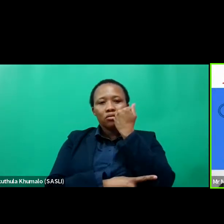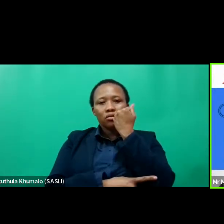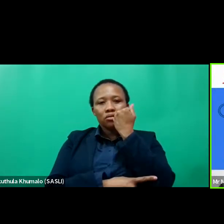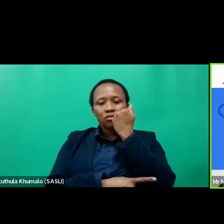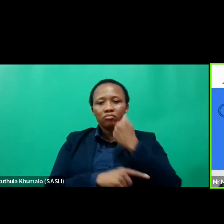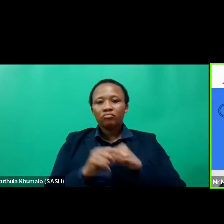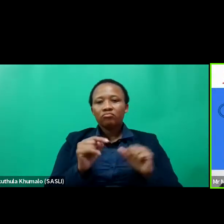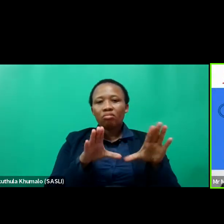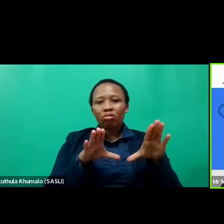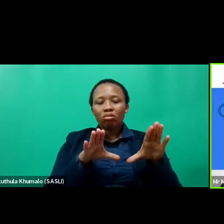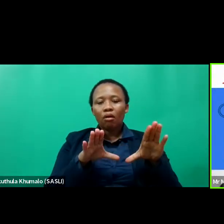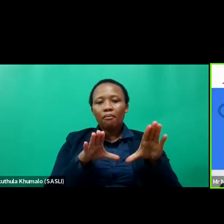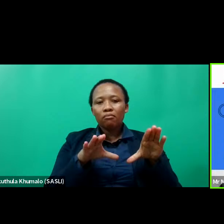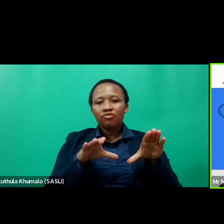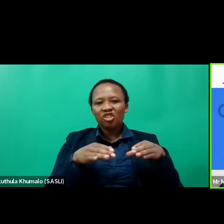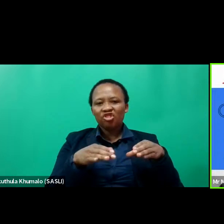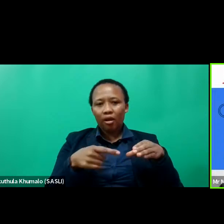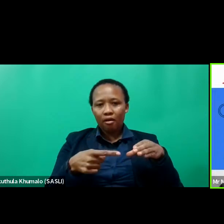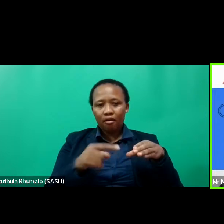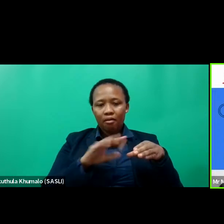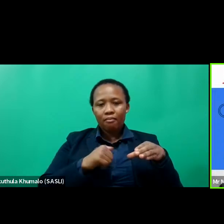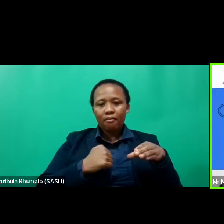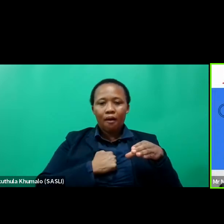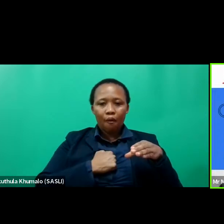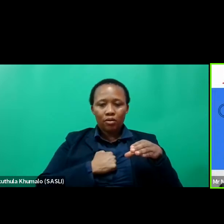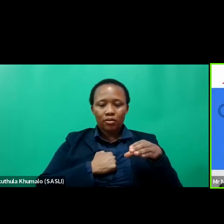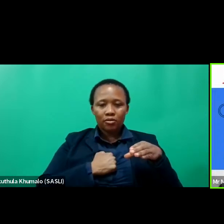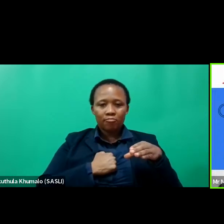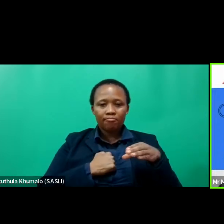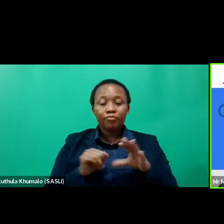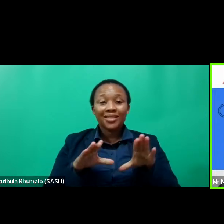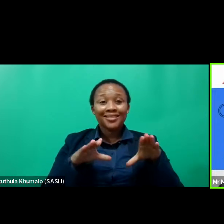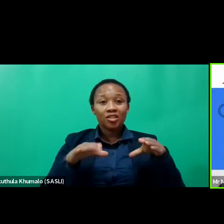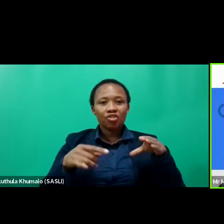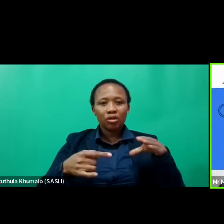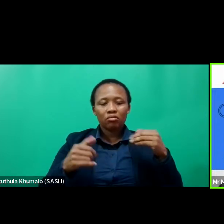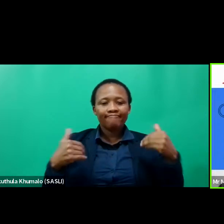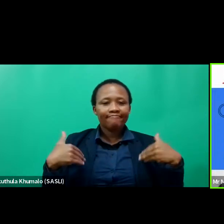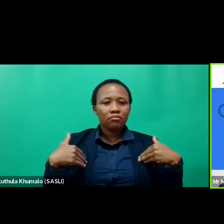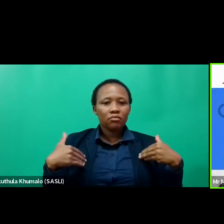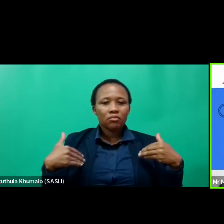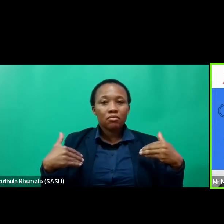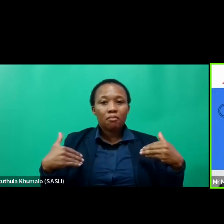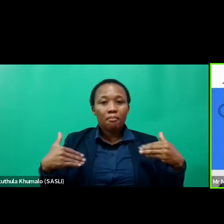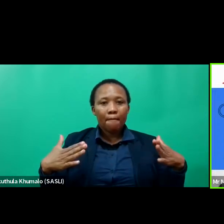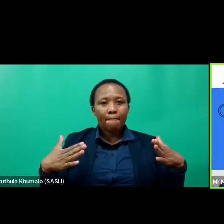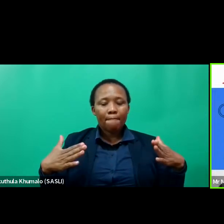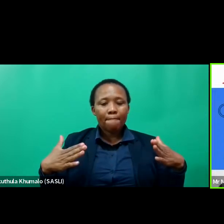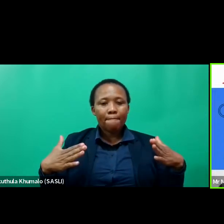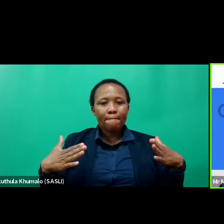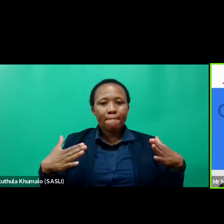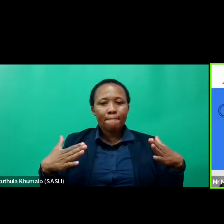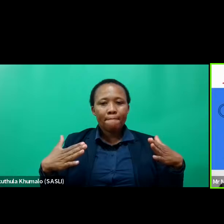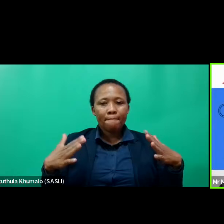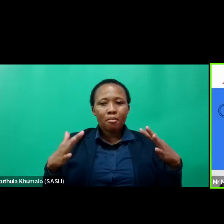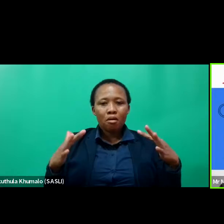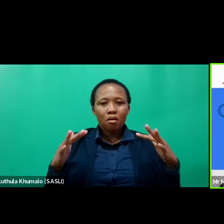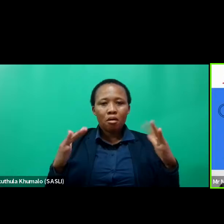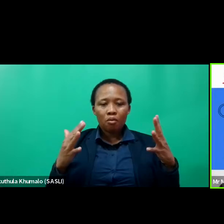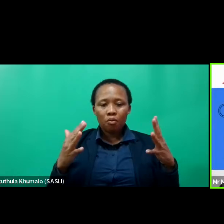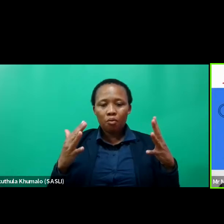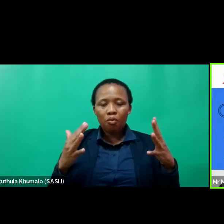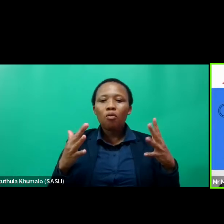and we are going to commence this session with a paper presentation